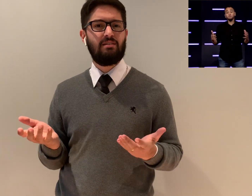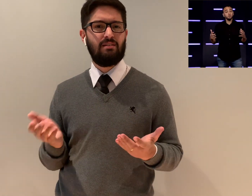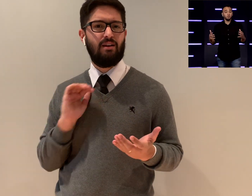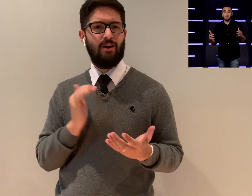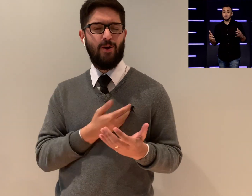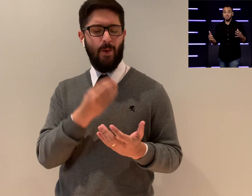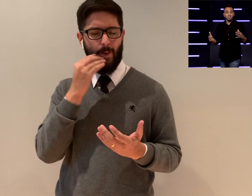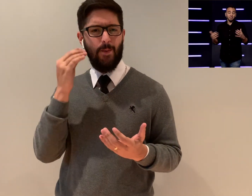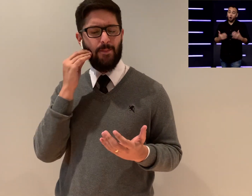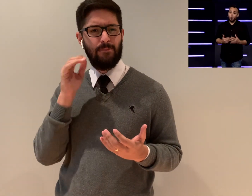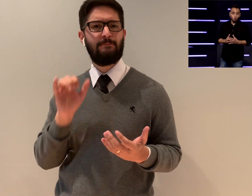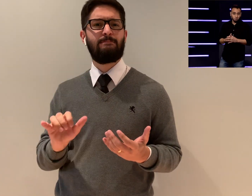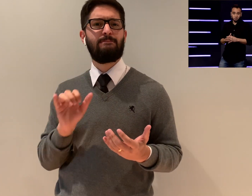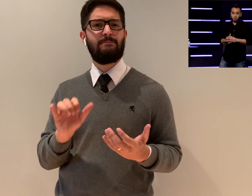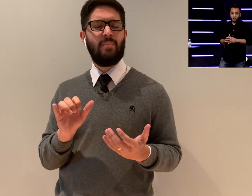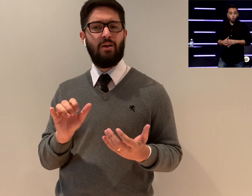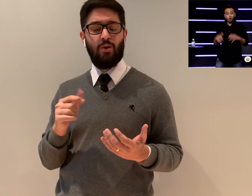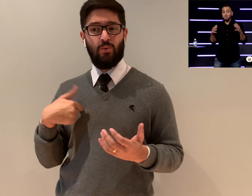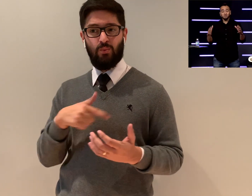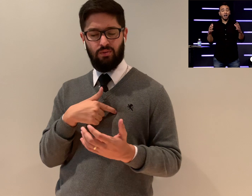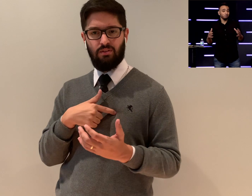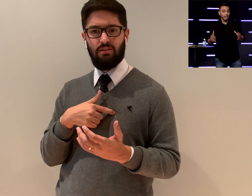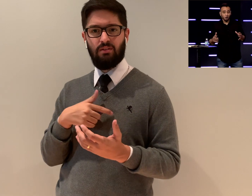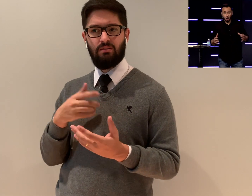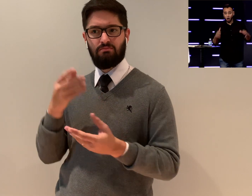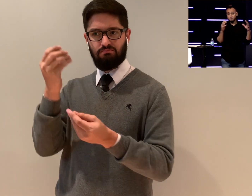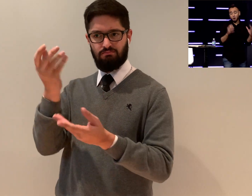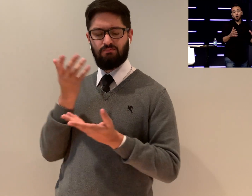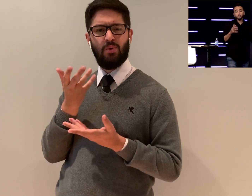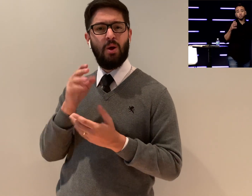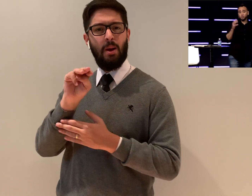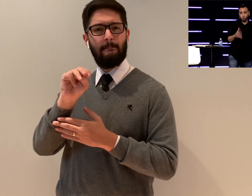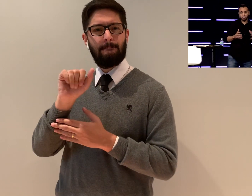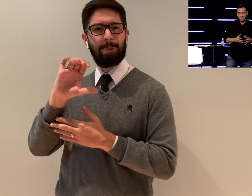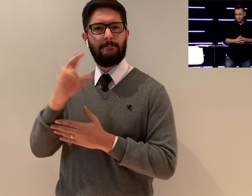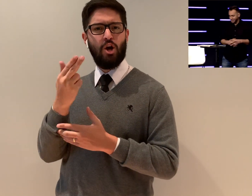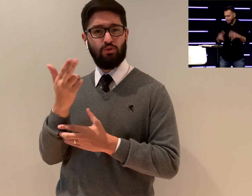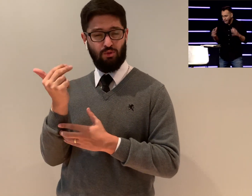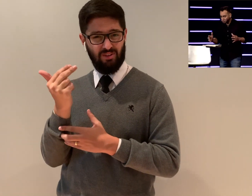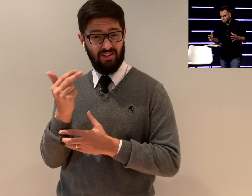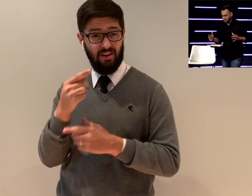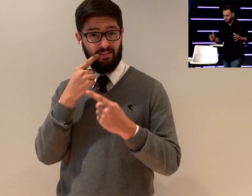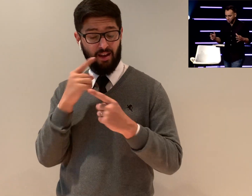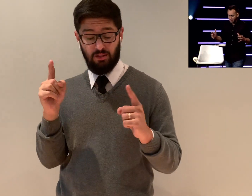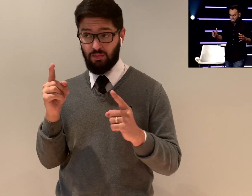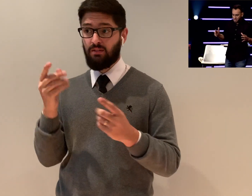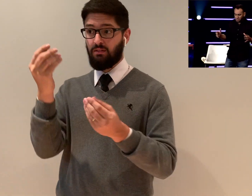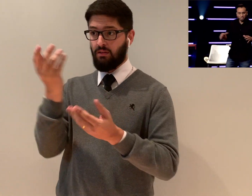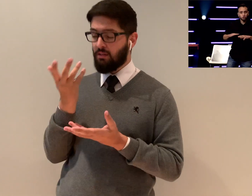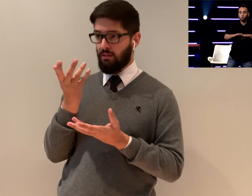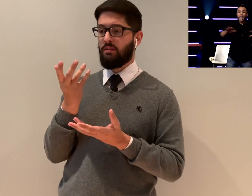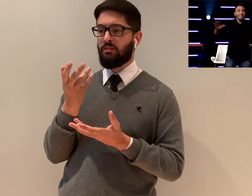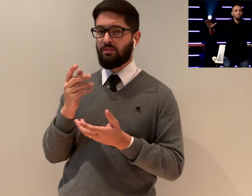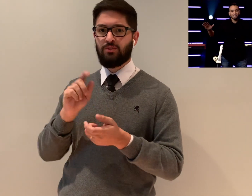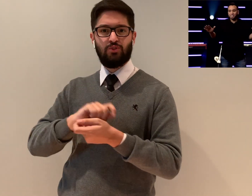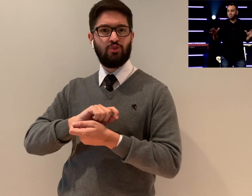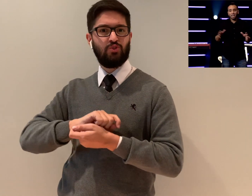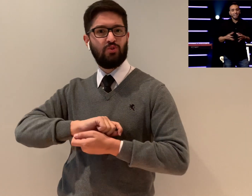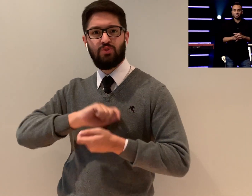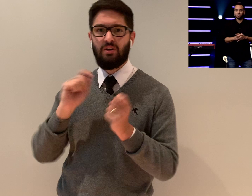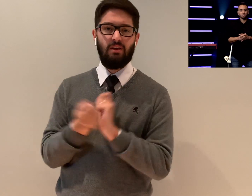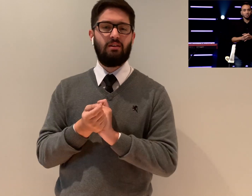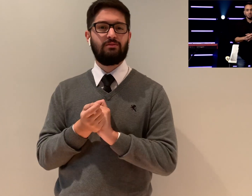changed everything in our home. We found out on March 13, an announcement that